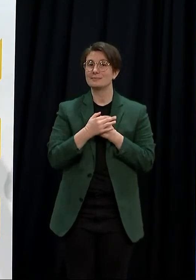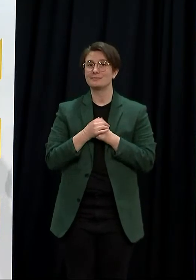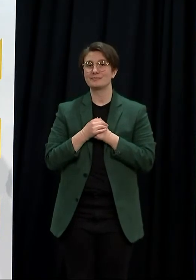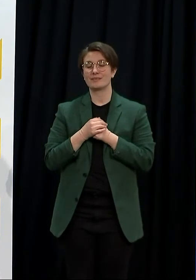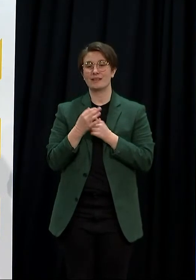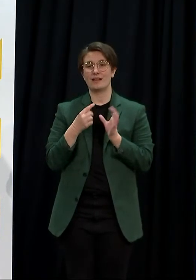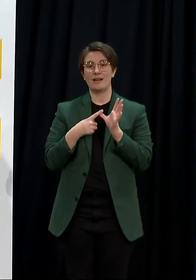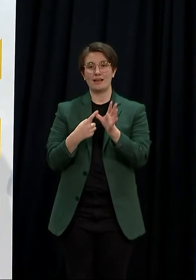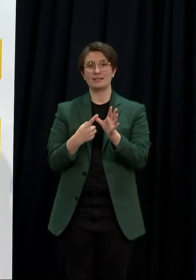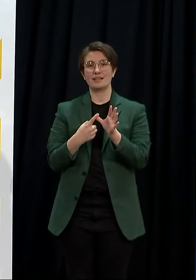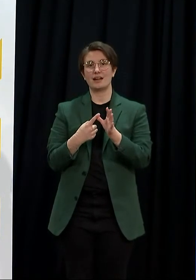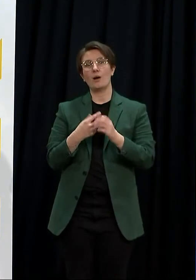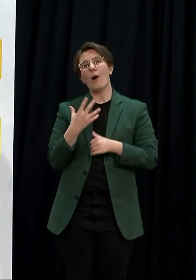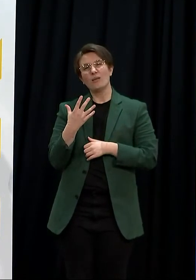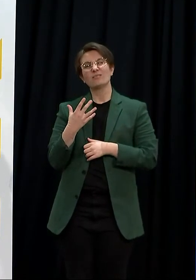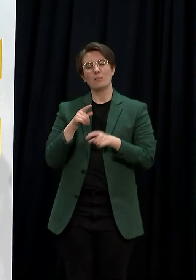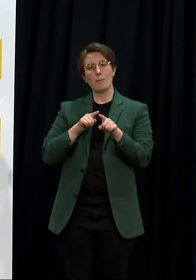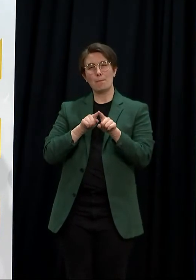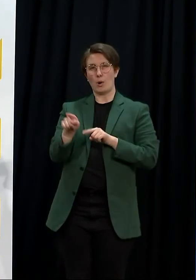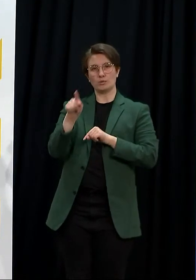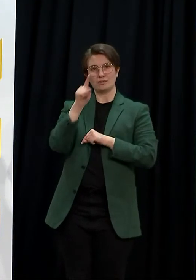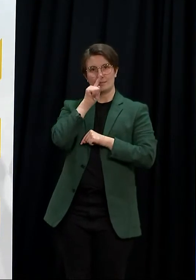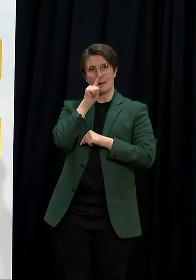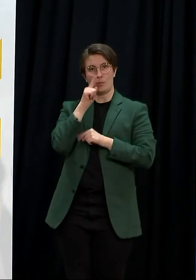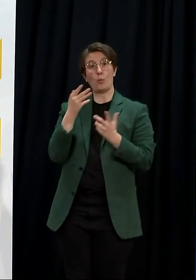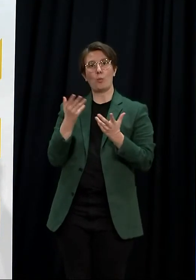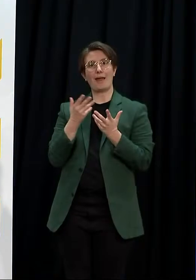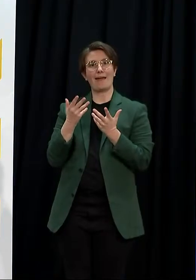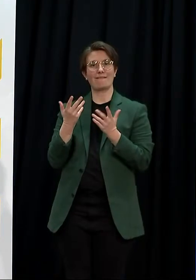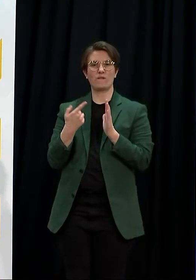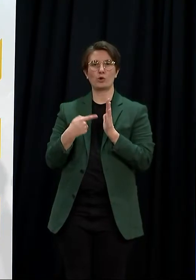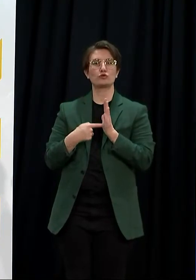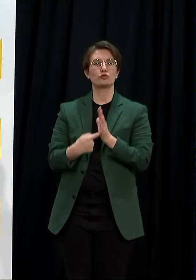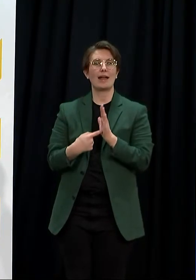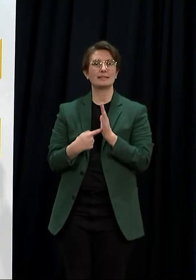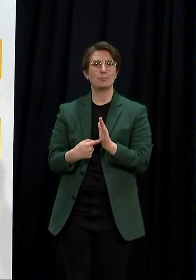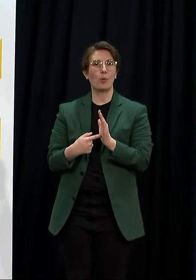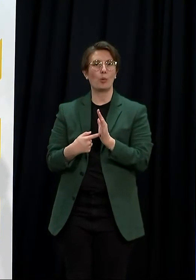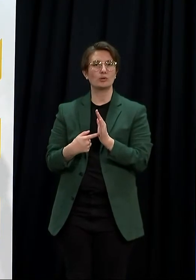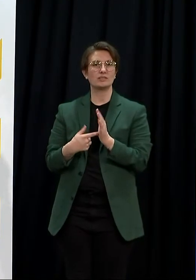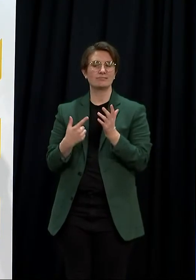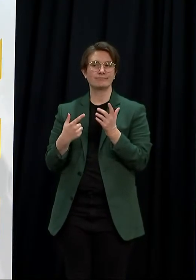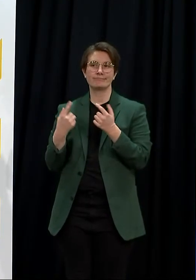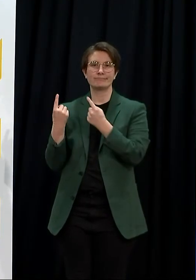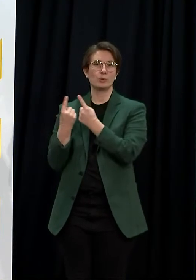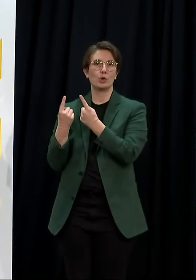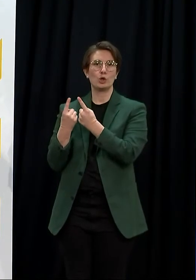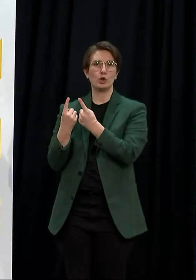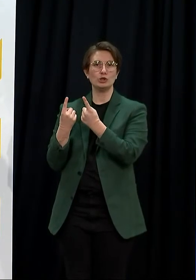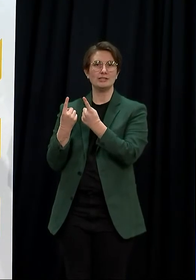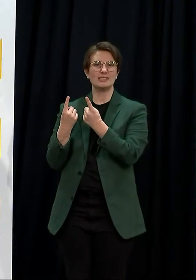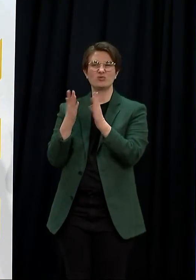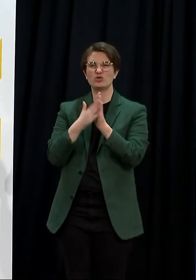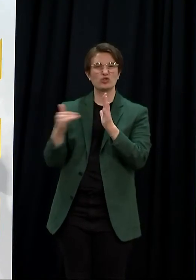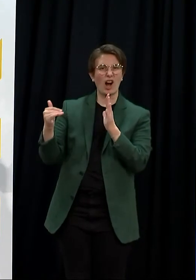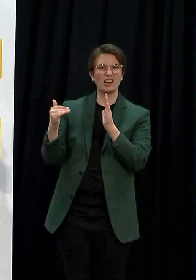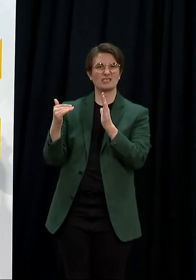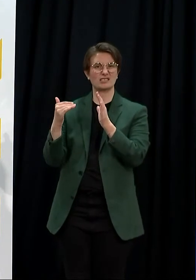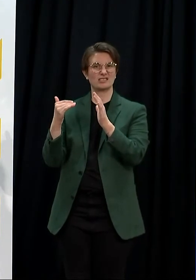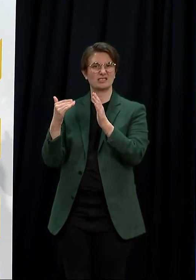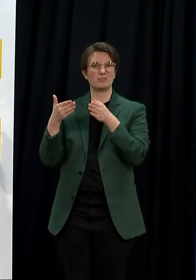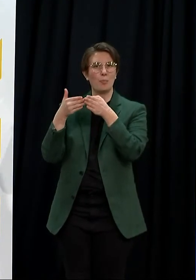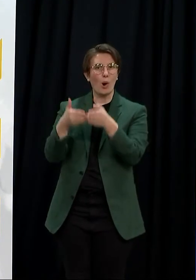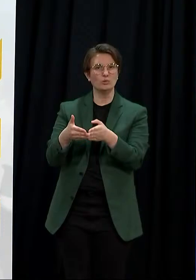logistics space. And of course, we have put in place testing at where we think is the most appropriate place to try and check that we've got a